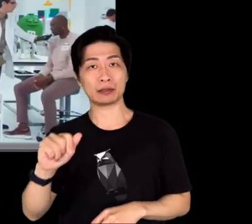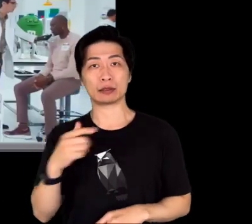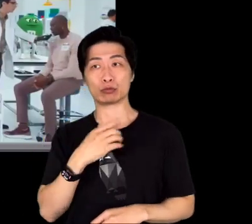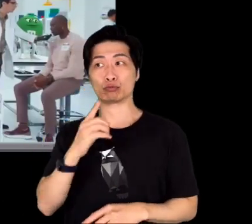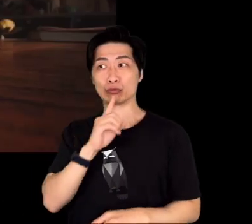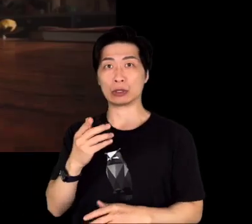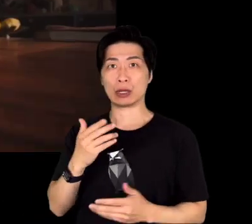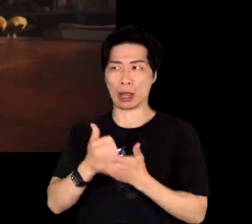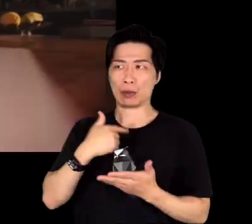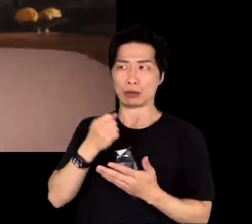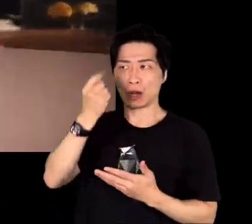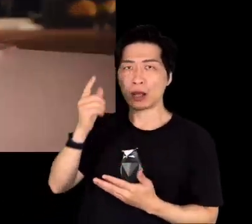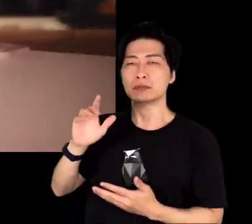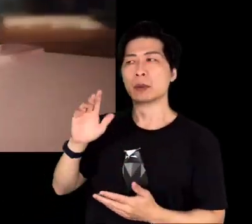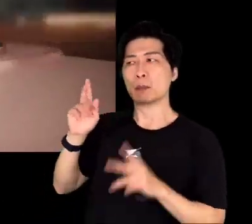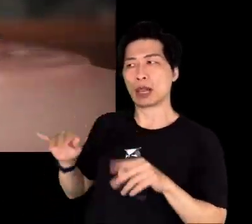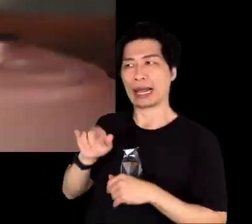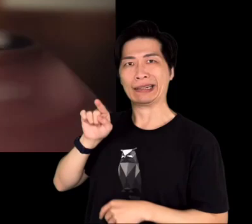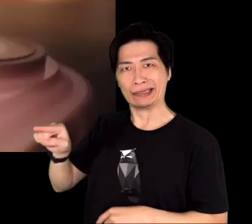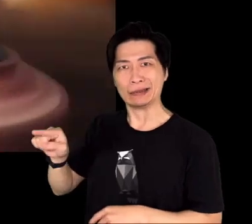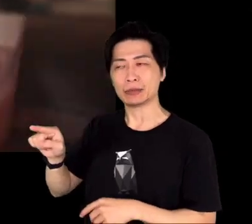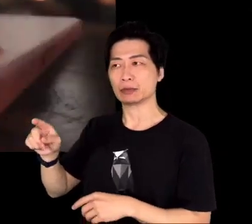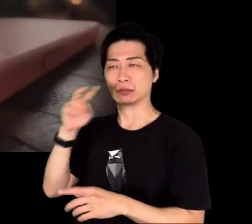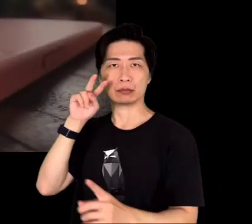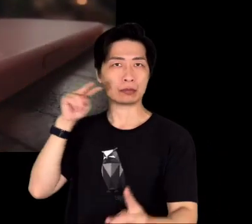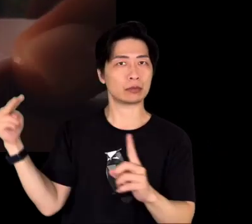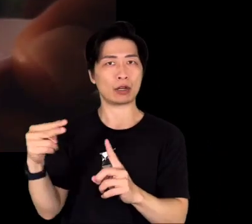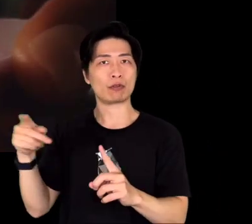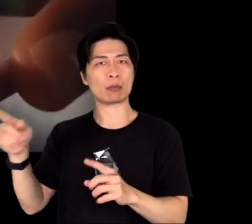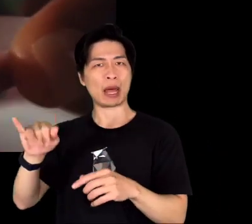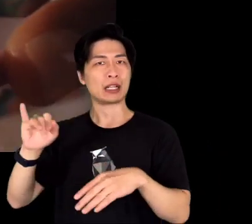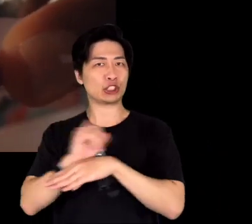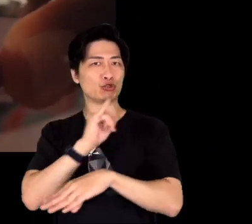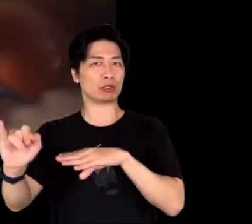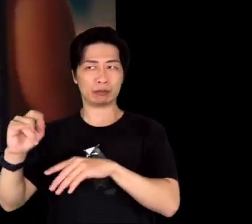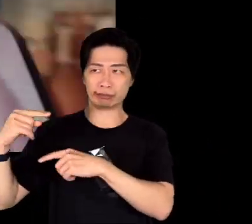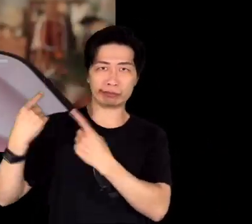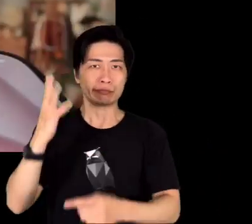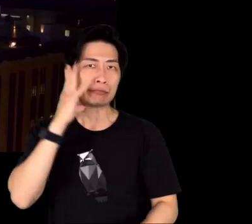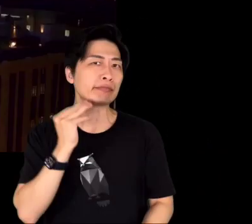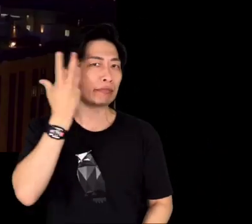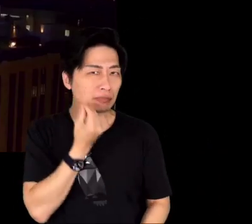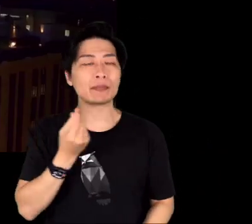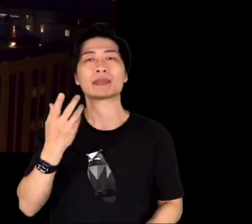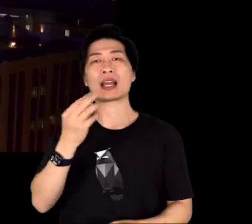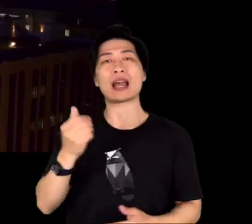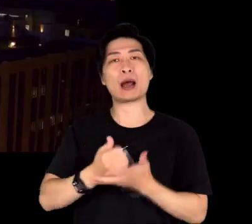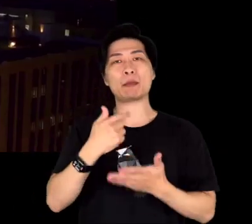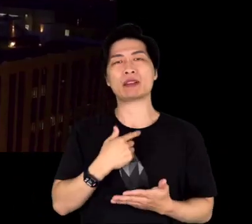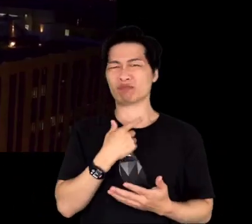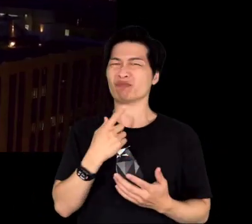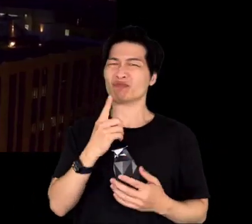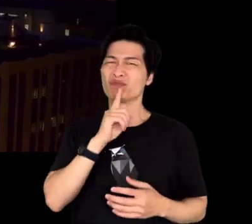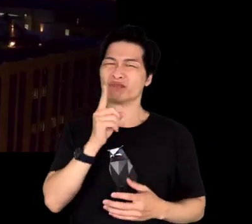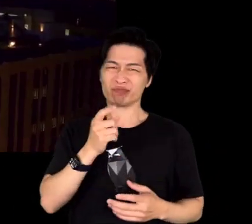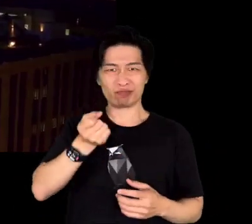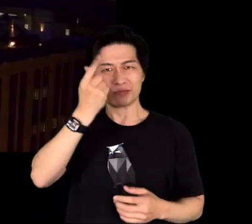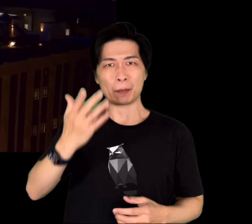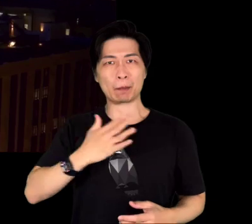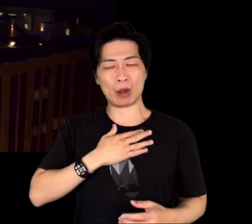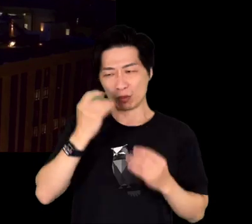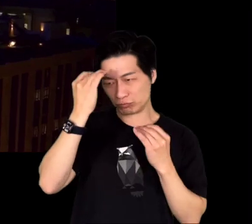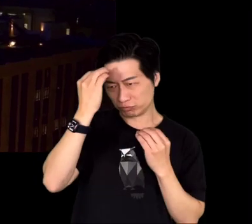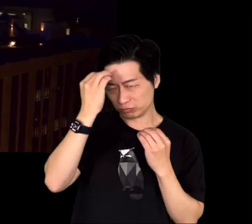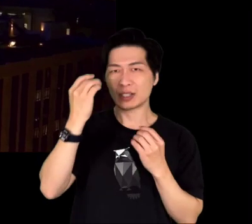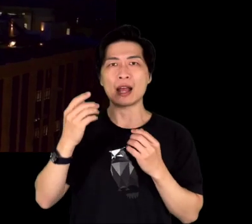me to understand how someone like him views X's decisions from the lens of an industry veteran. It also helped me crystallize my thoughts on what X